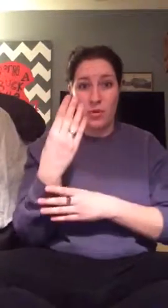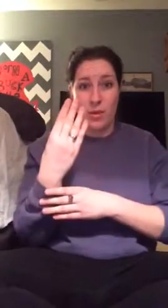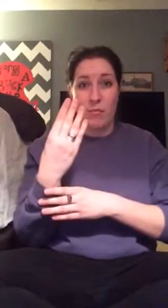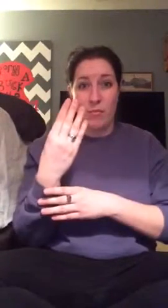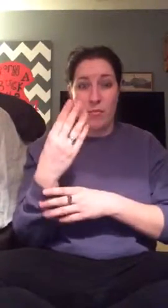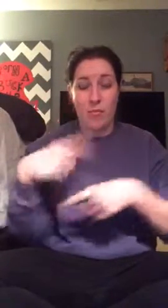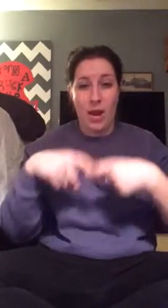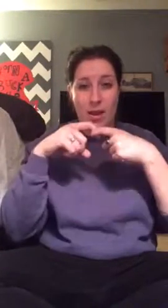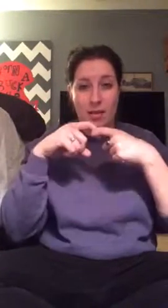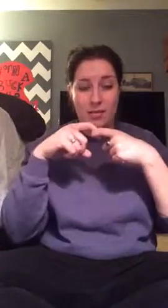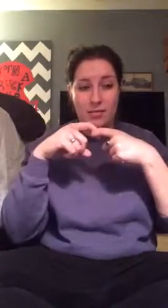But I'll finish these slides.